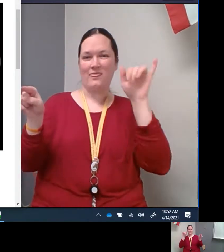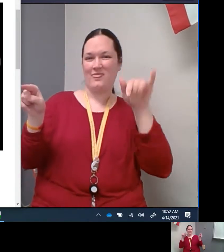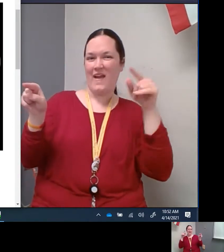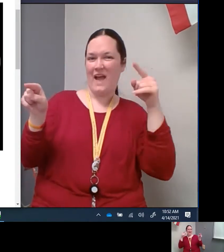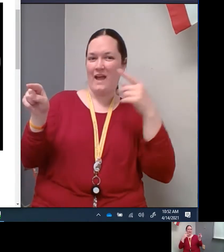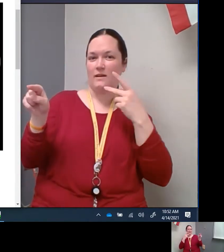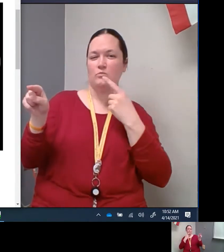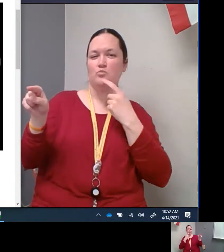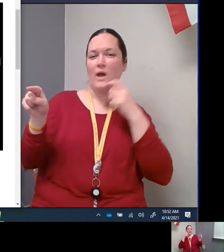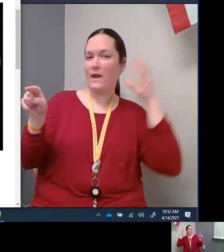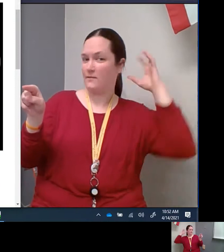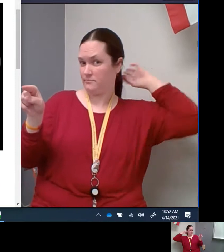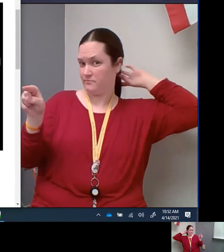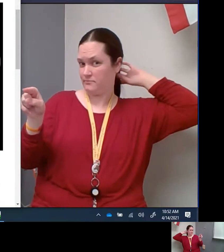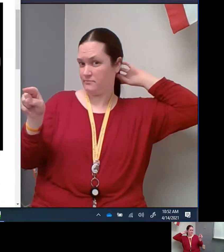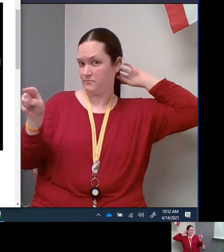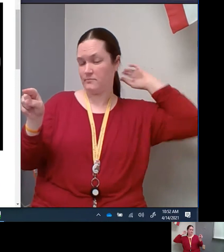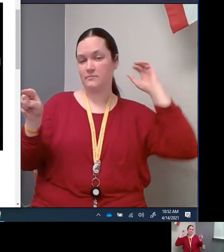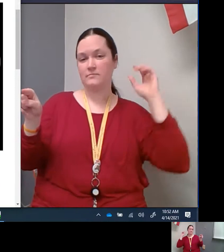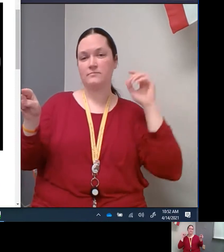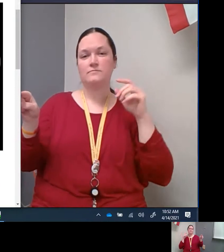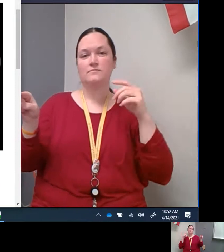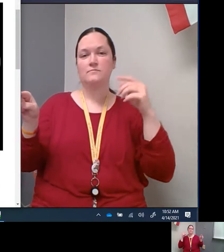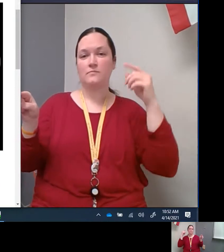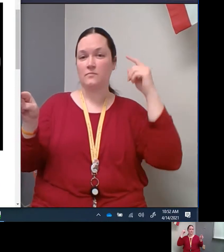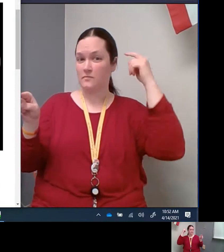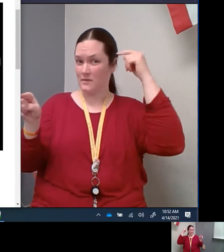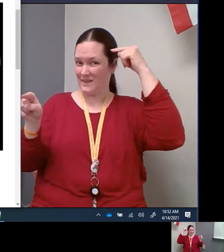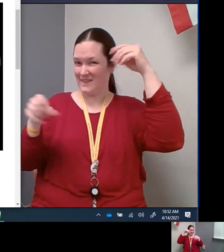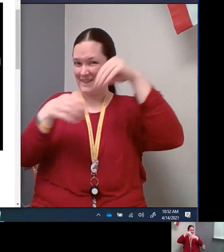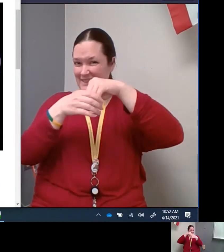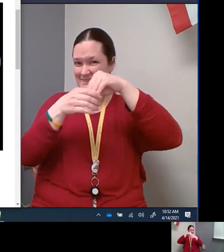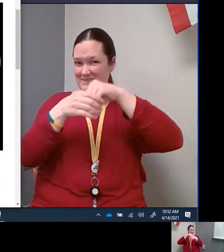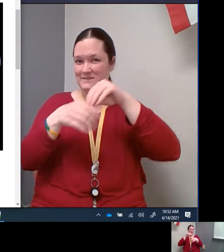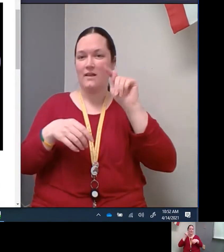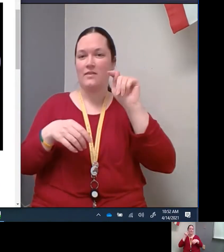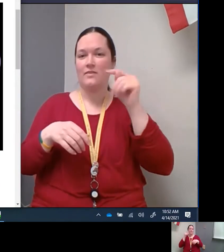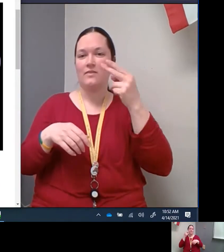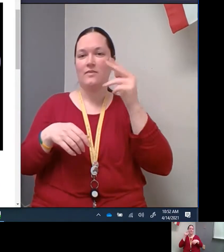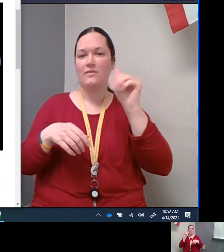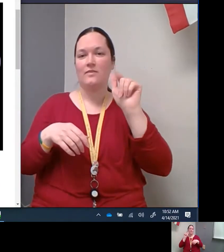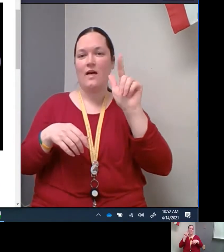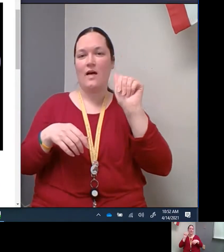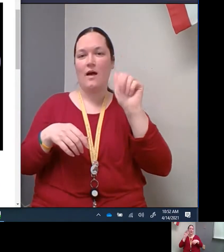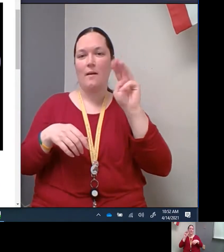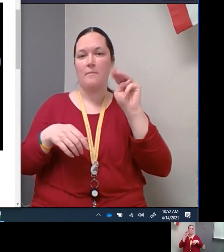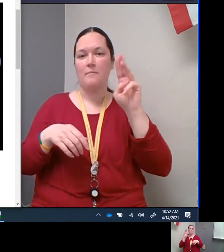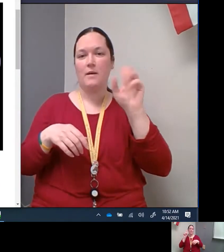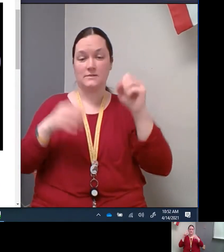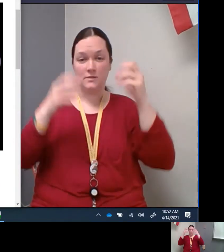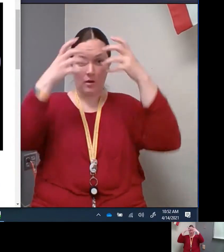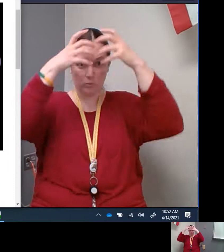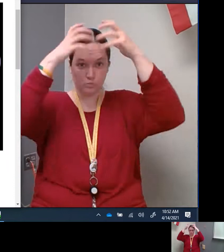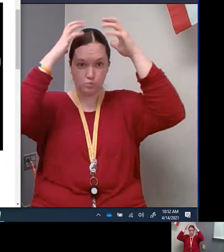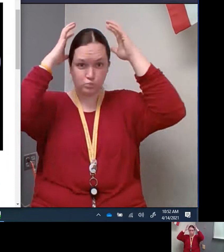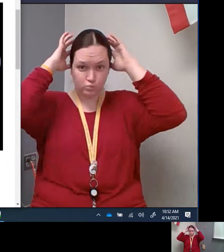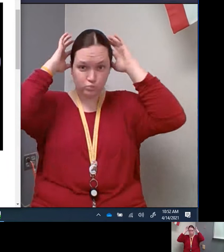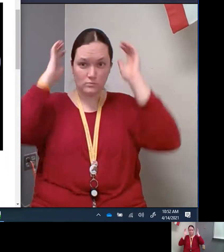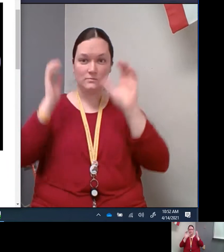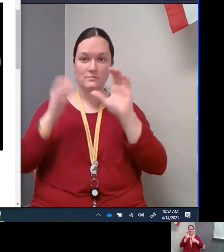head. So that's going to be the cerebellum. We then have the area of the thalamus, hypothalamus, and then finally we have the cerebrum, which is going to be that dominant